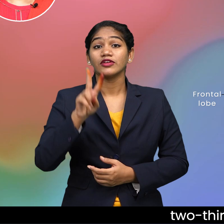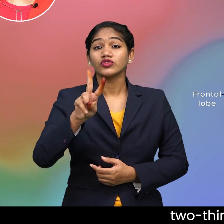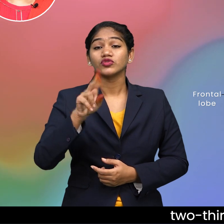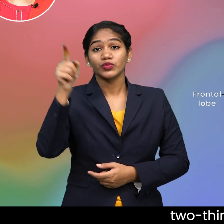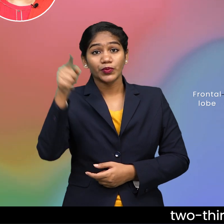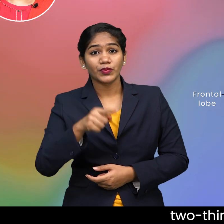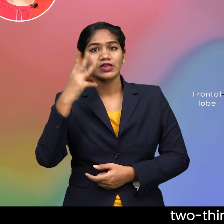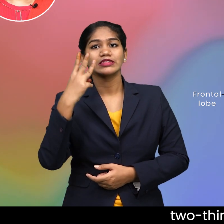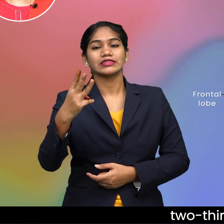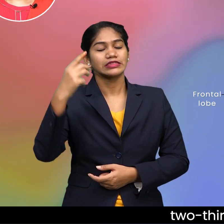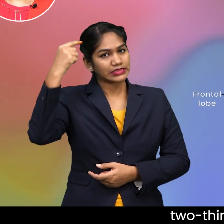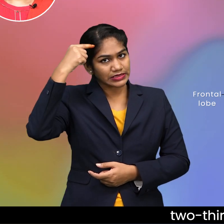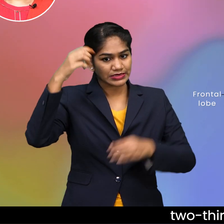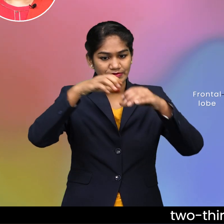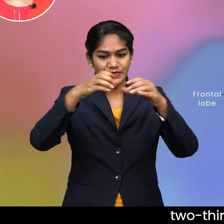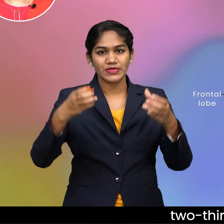2/3 of the brain.